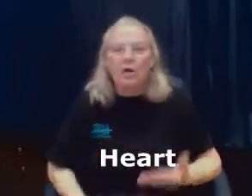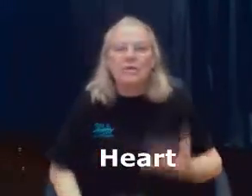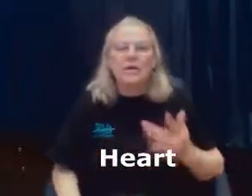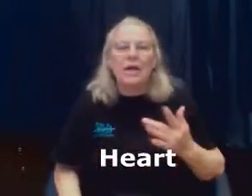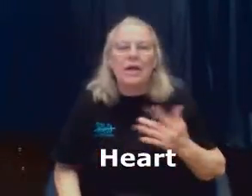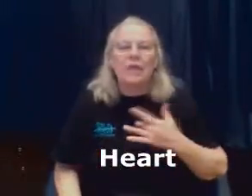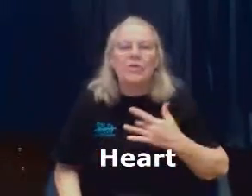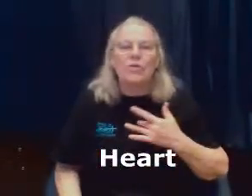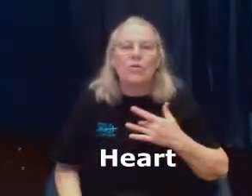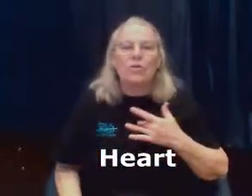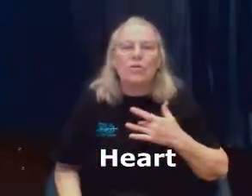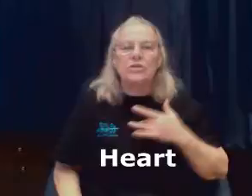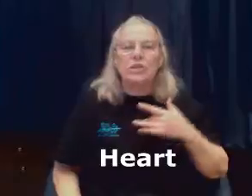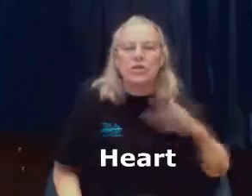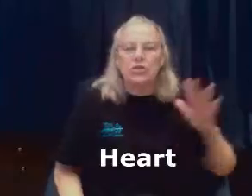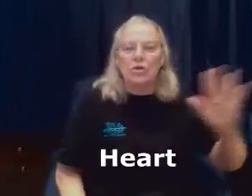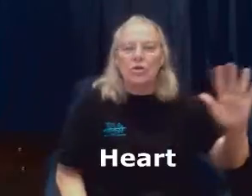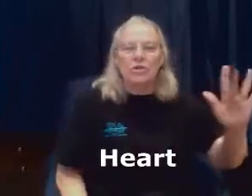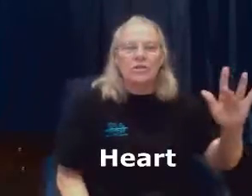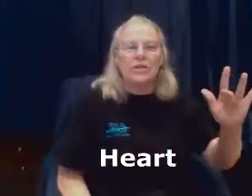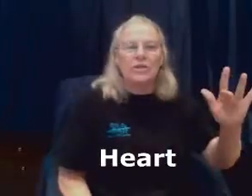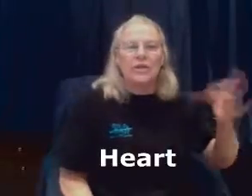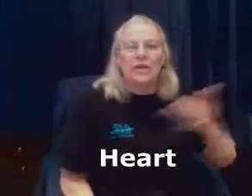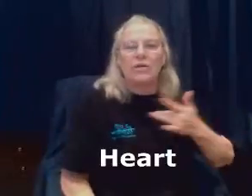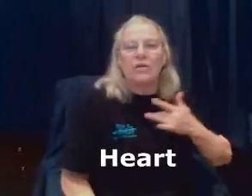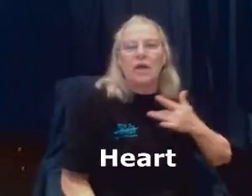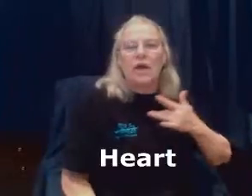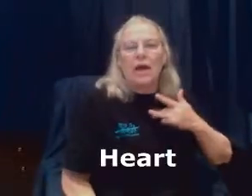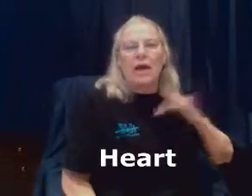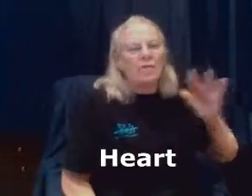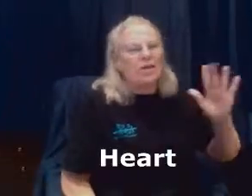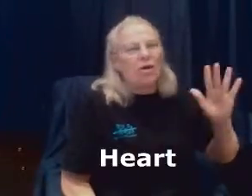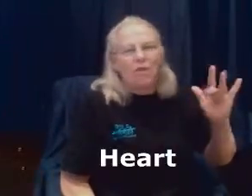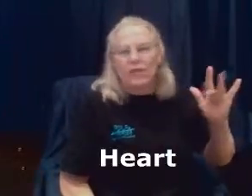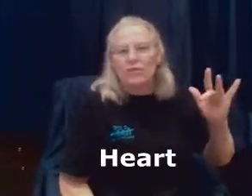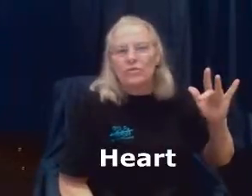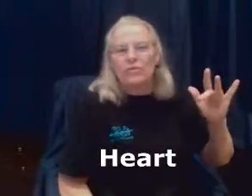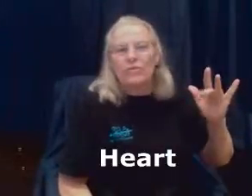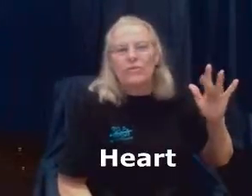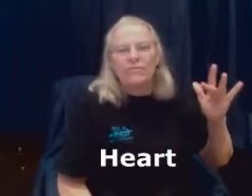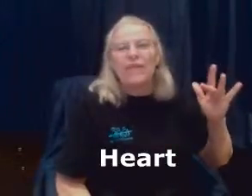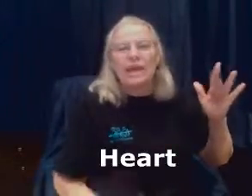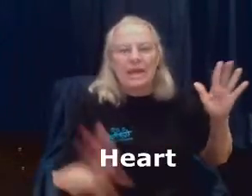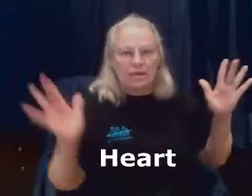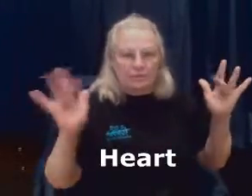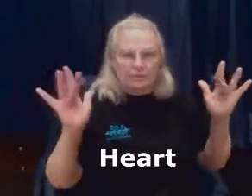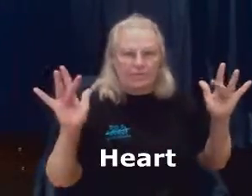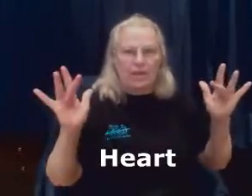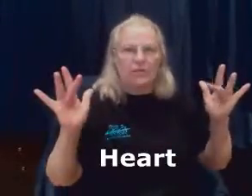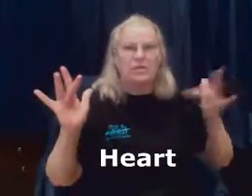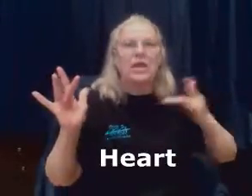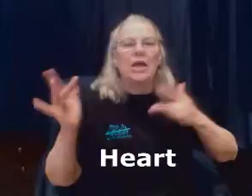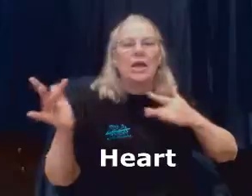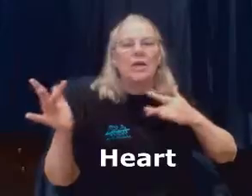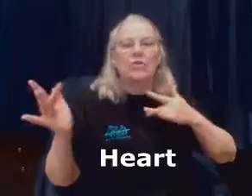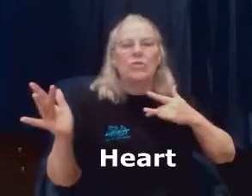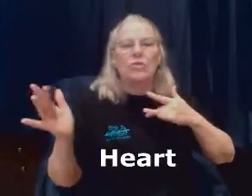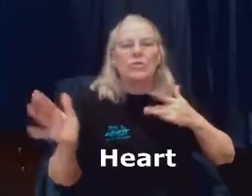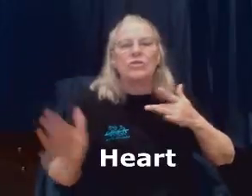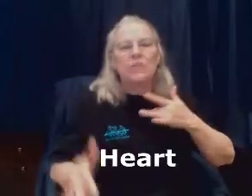Heart, and you're going to just touch your heart, center finger. I always call that your feeling fingers, and you're going to just